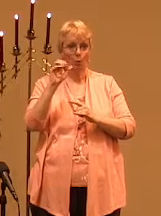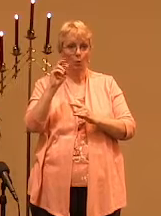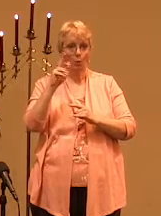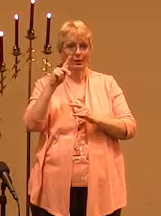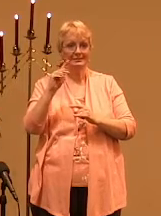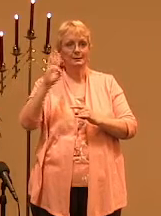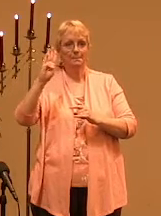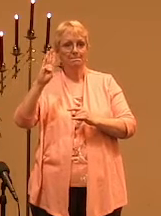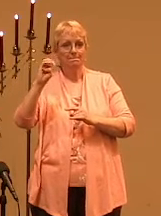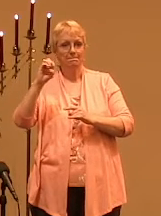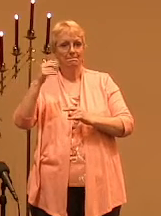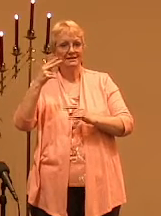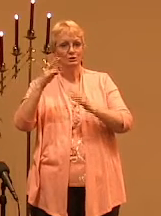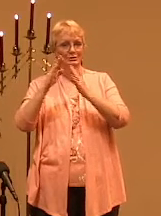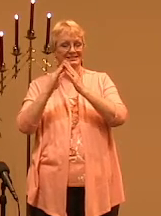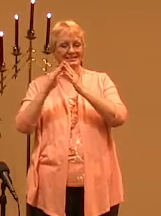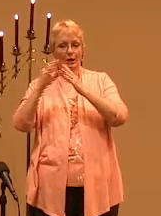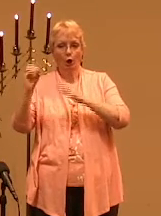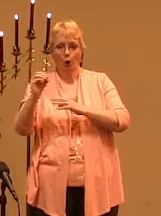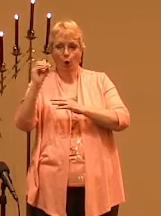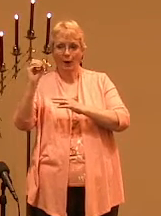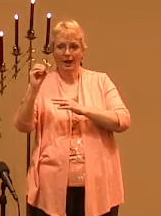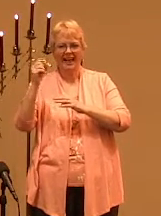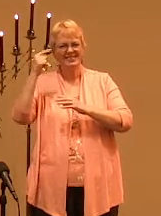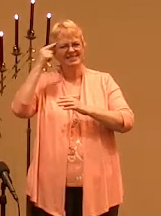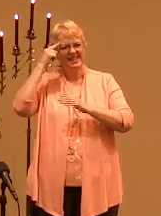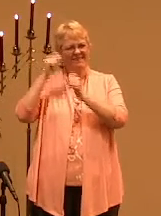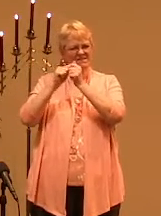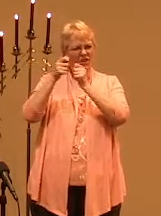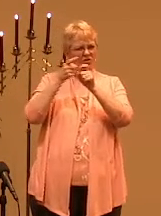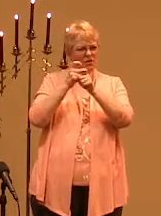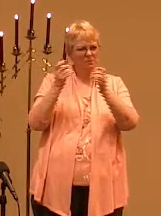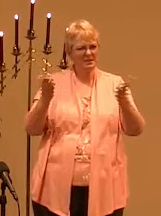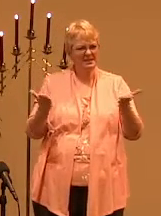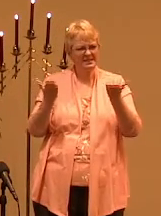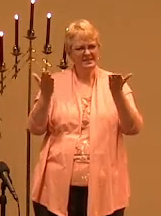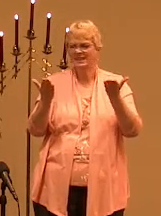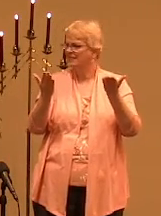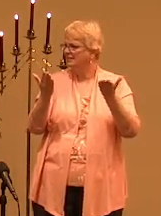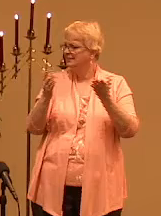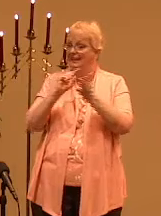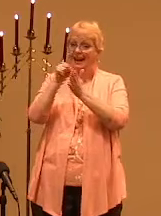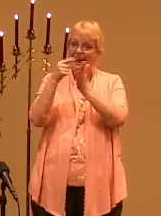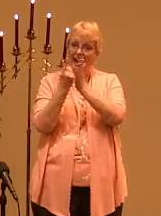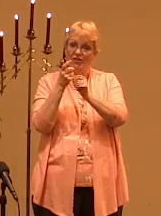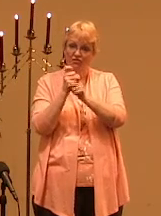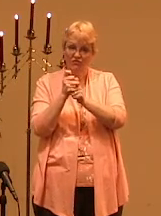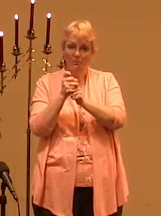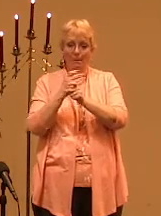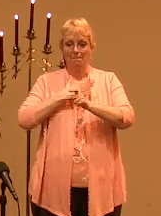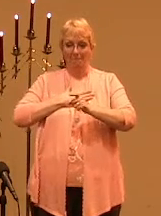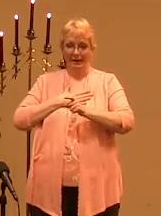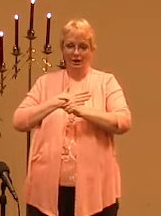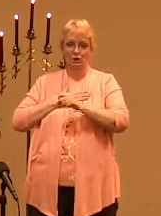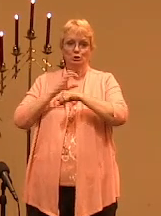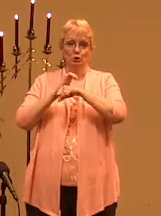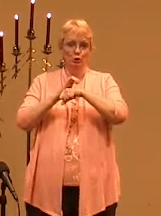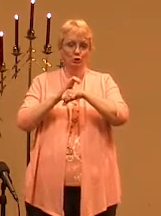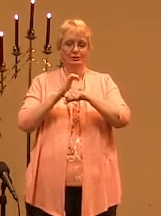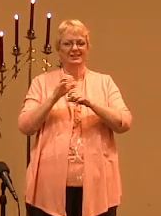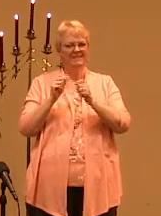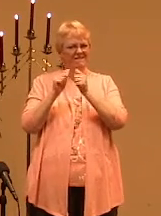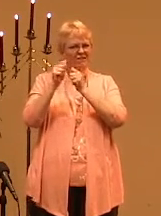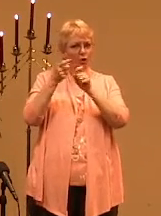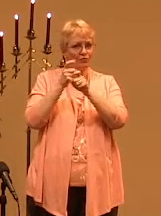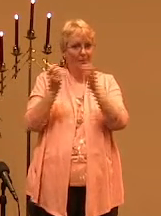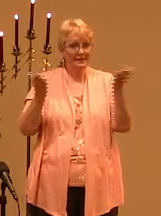Ohio, which is about, I'm not sure how far it is from here. From Damascus Friends, it's 1 hour and 7 minutes, so it's probably just a little further from